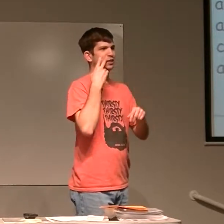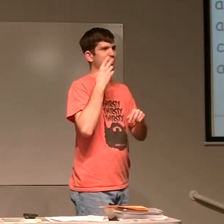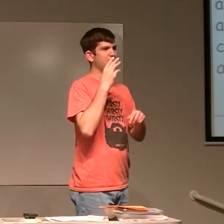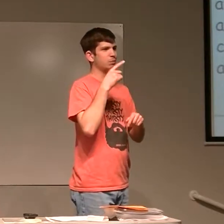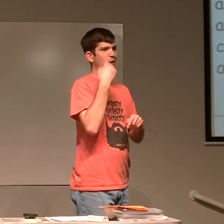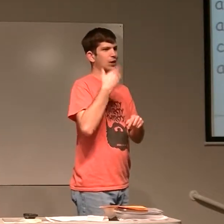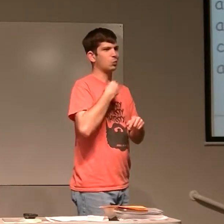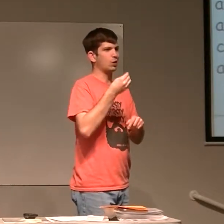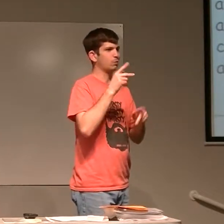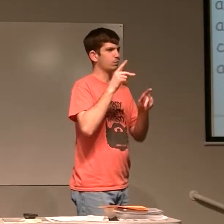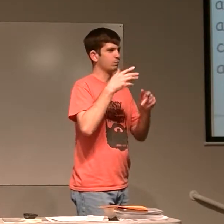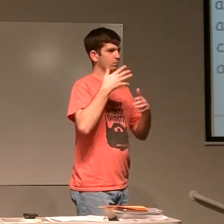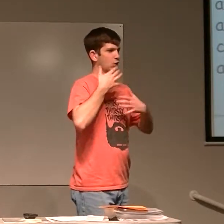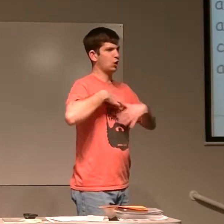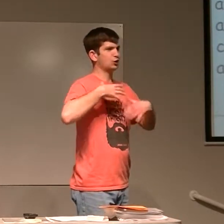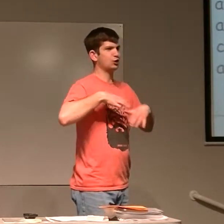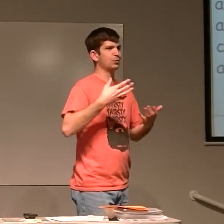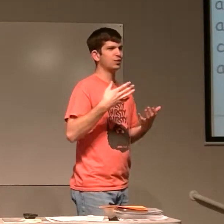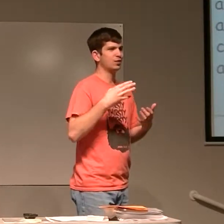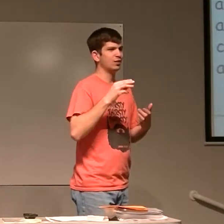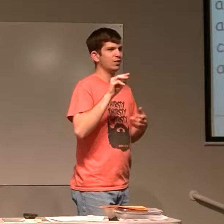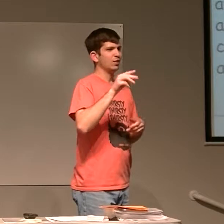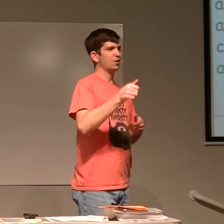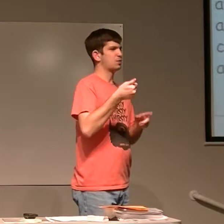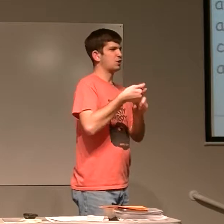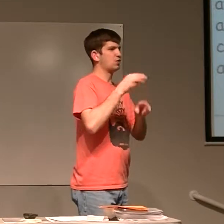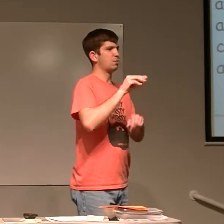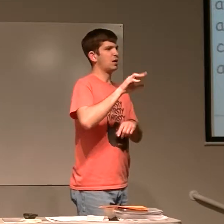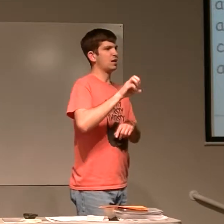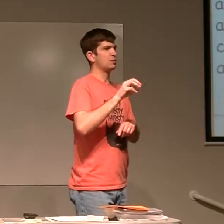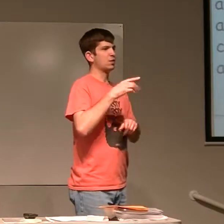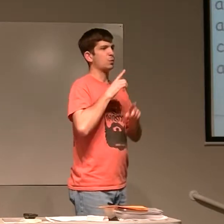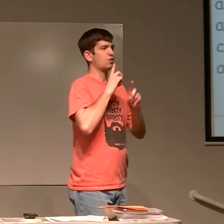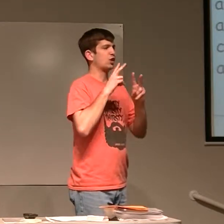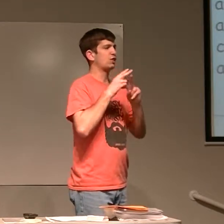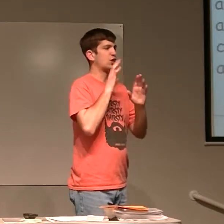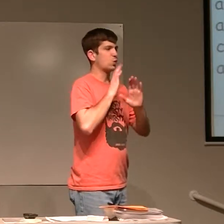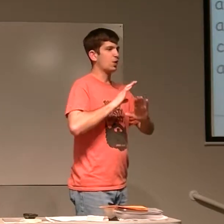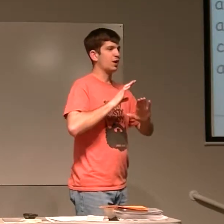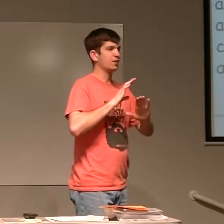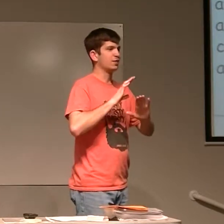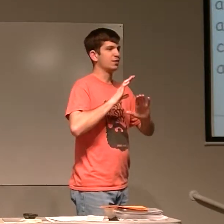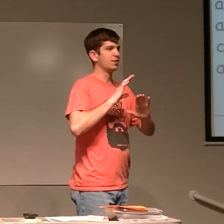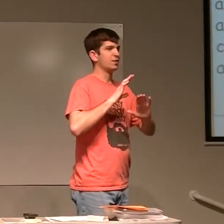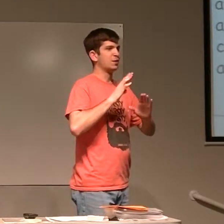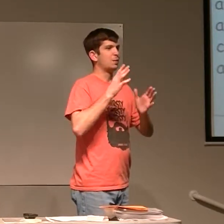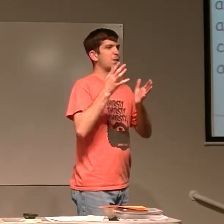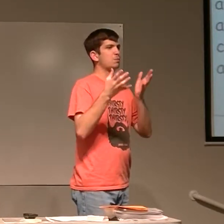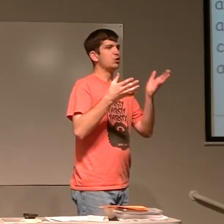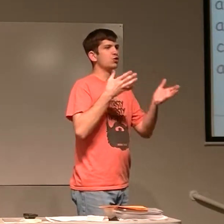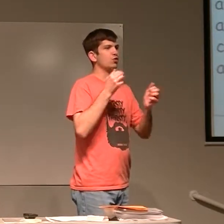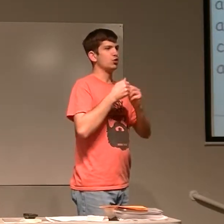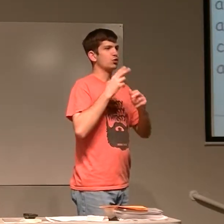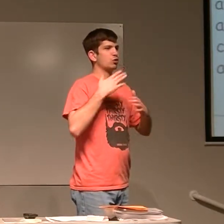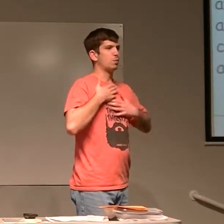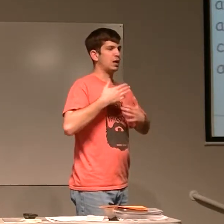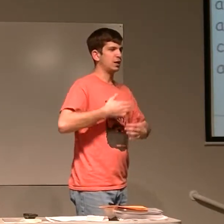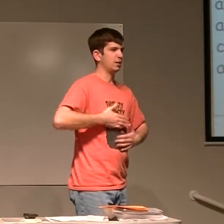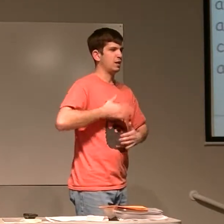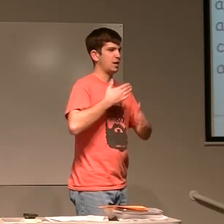see black and white costume, themselves are mimes, very, very quiet. They move using their body and